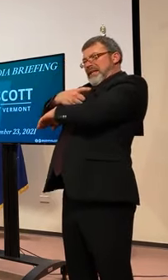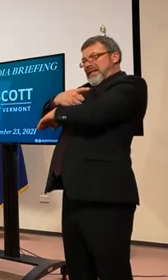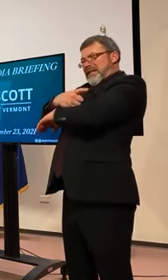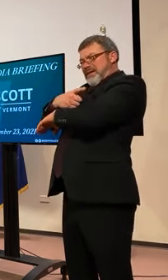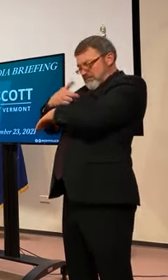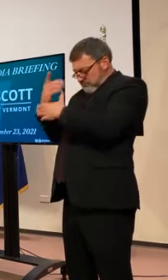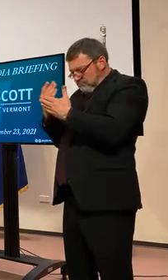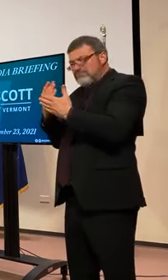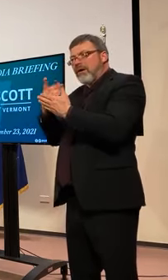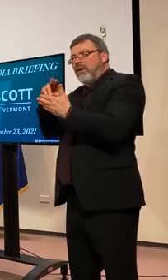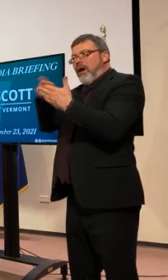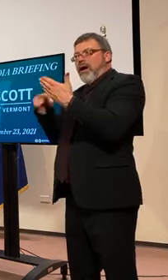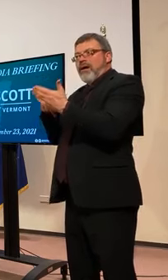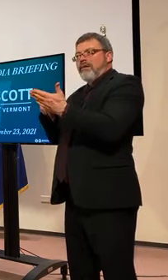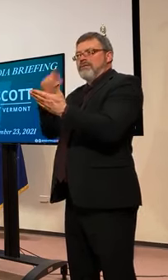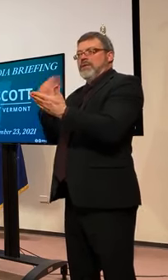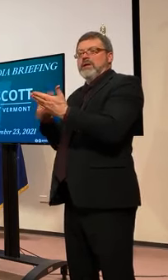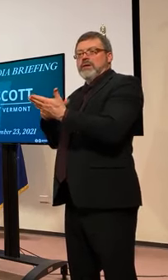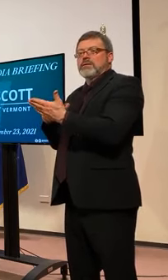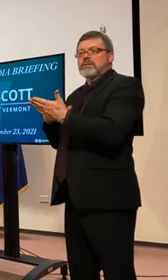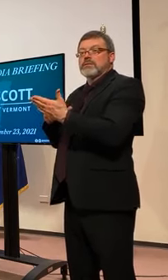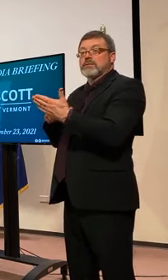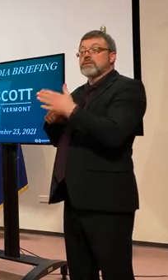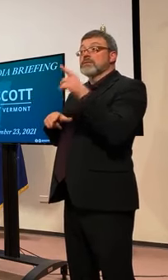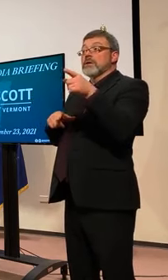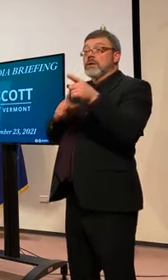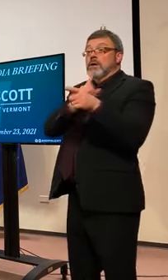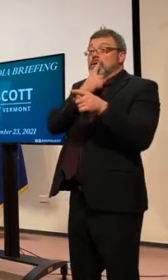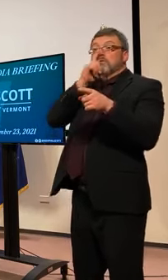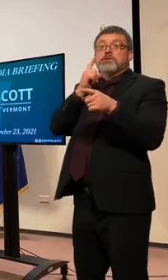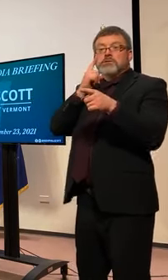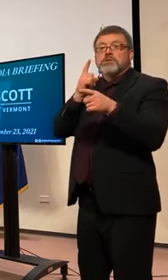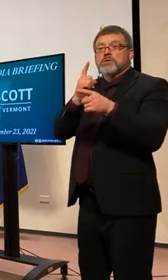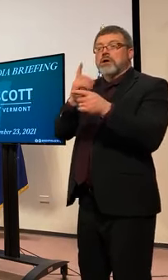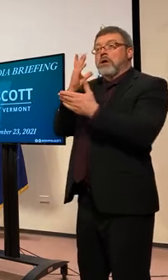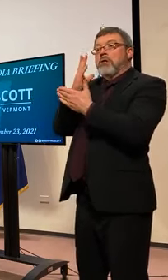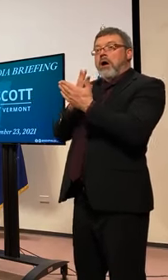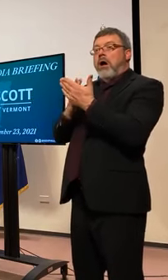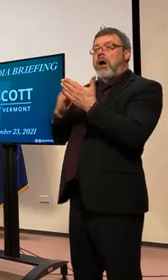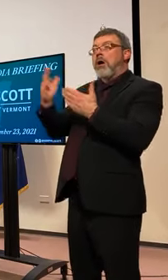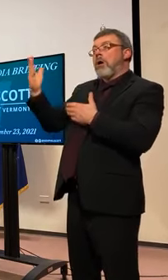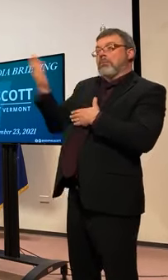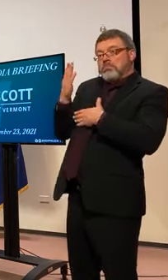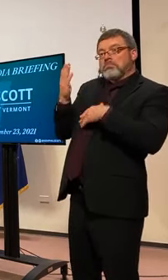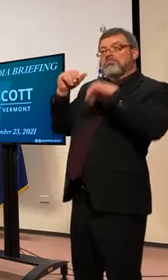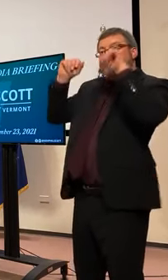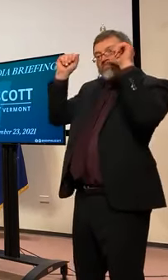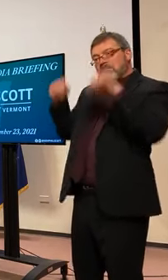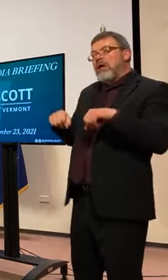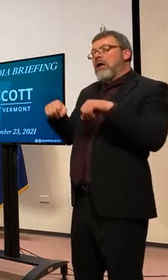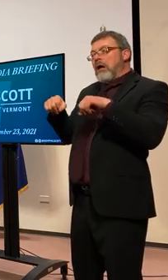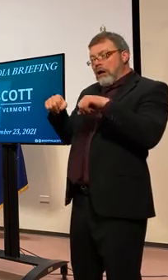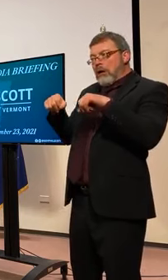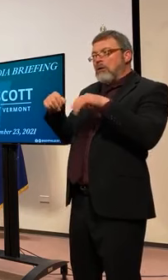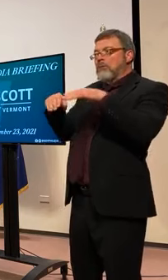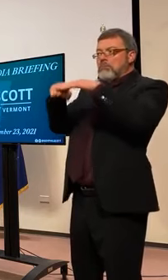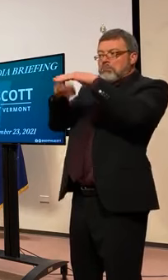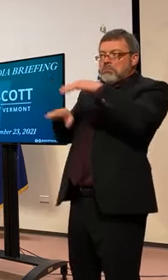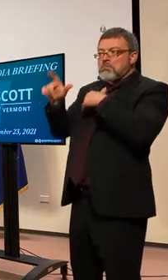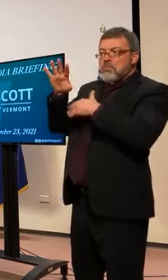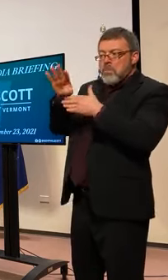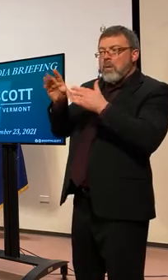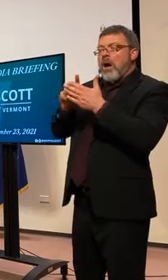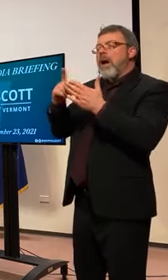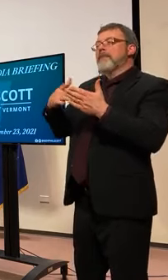that several of our hospitals can get results back on the same day with special equipment that will do that, but